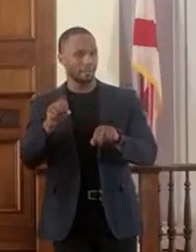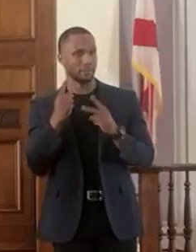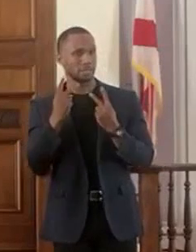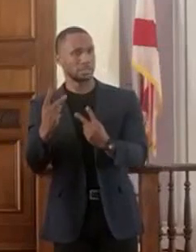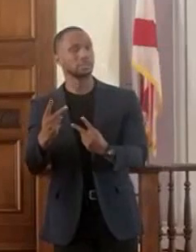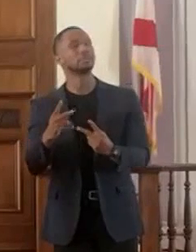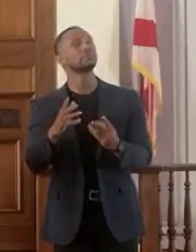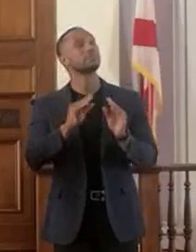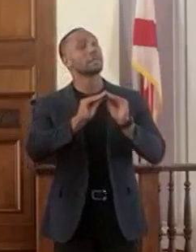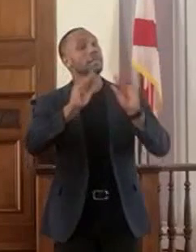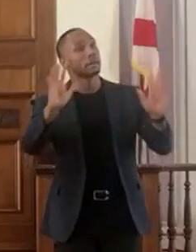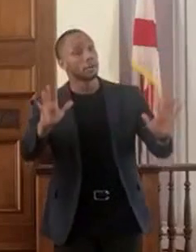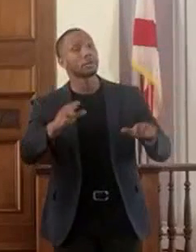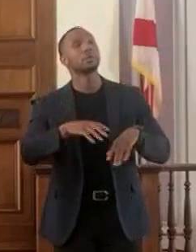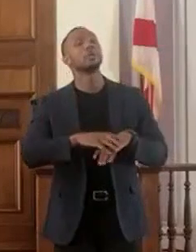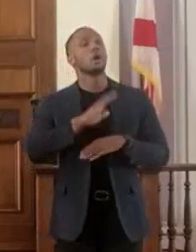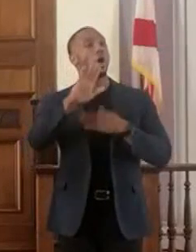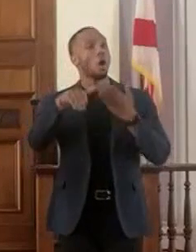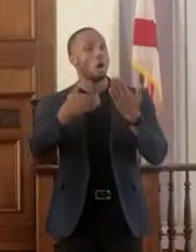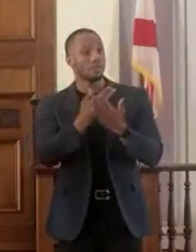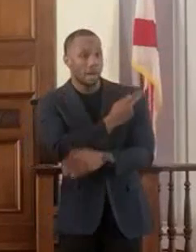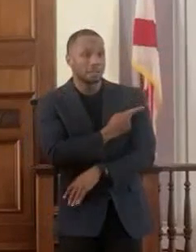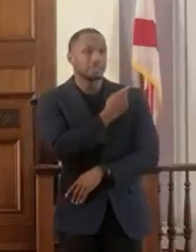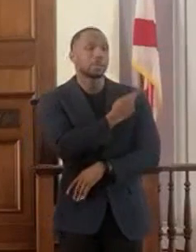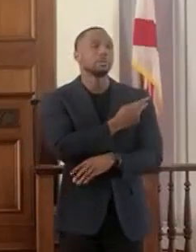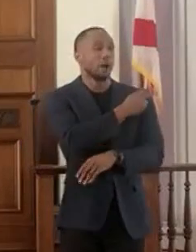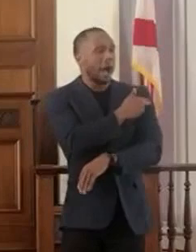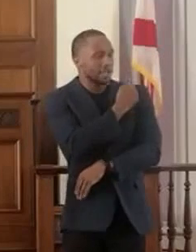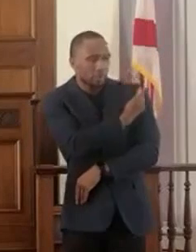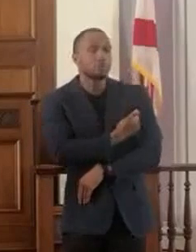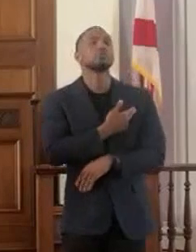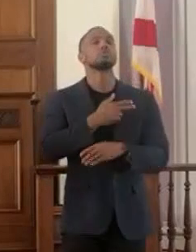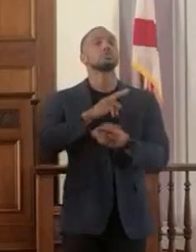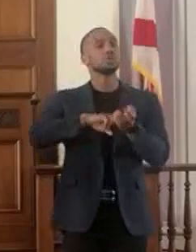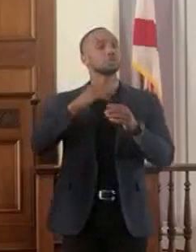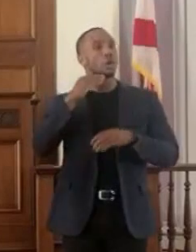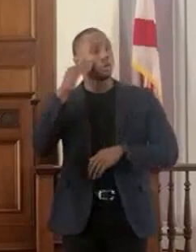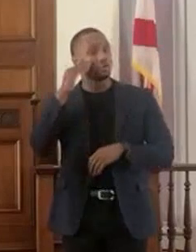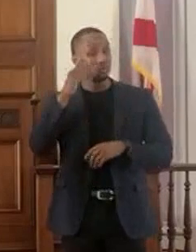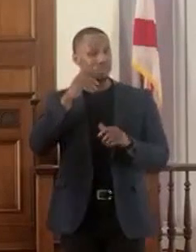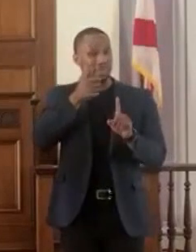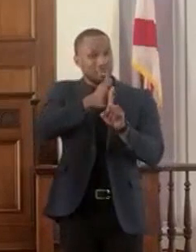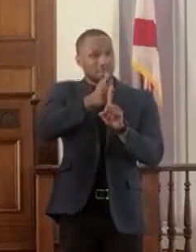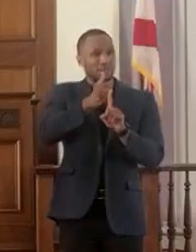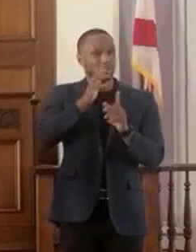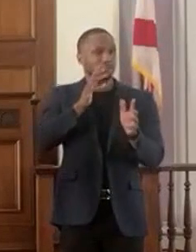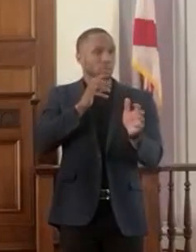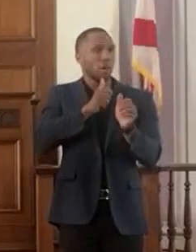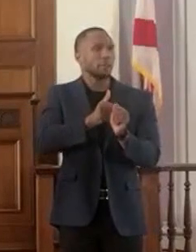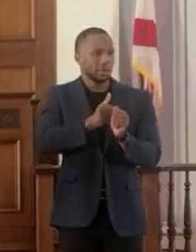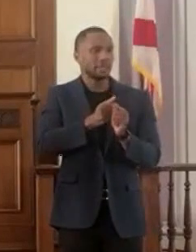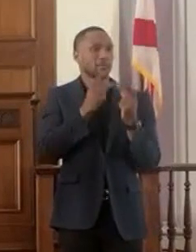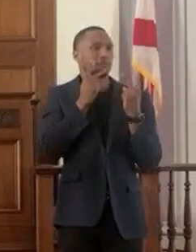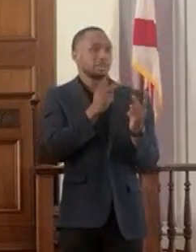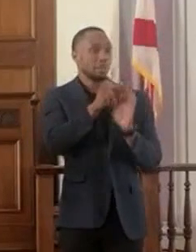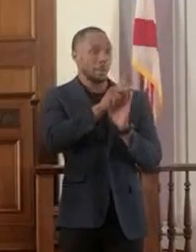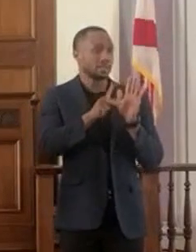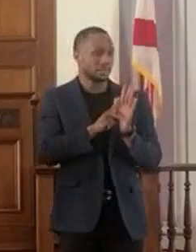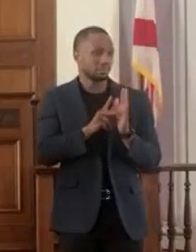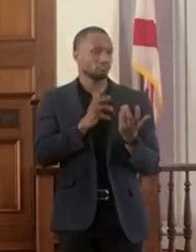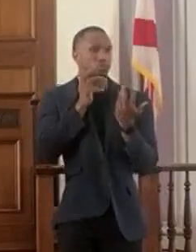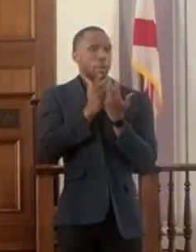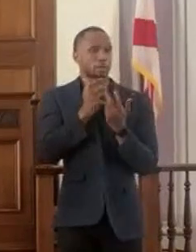clear. All of our hospitals and nursing homes need to update their visitation policies to accommodate this